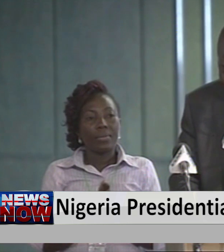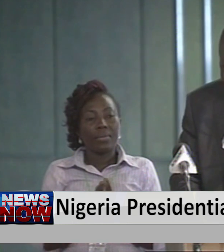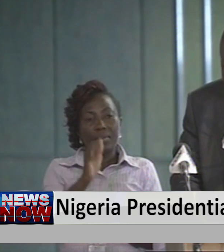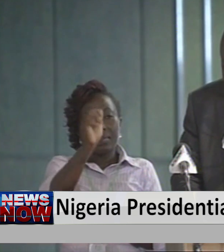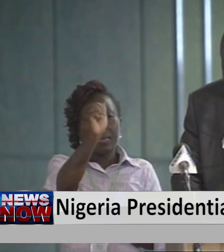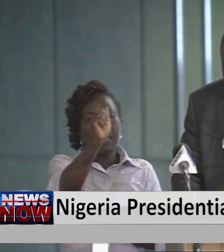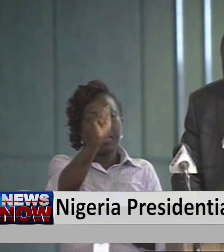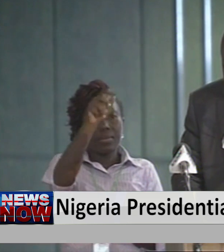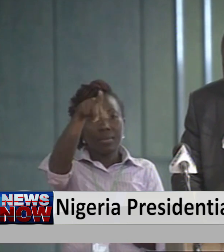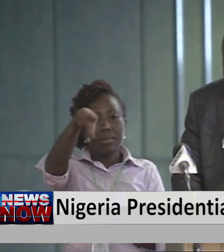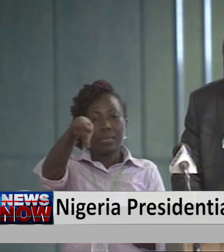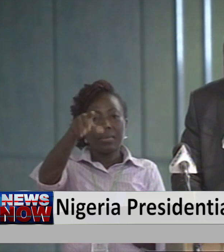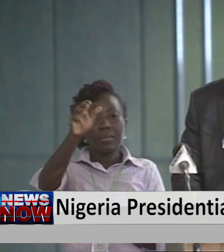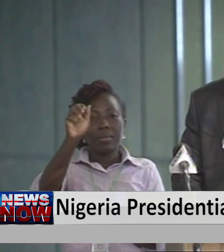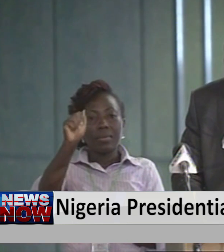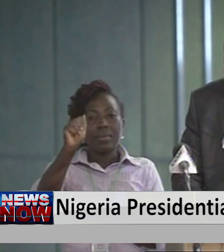APA